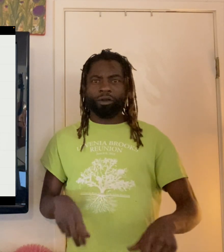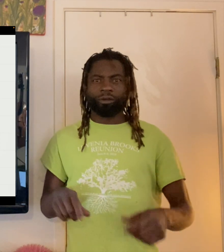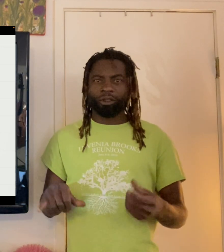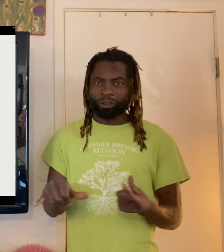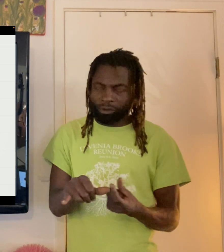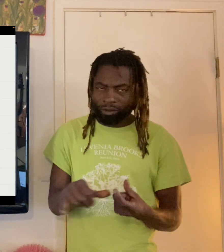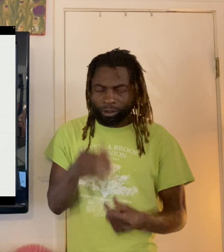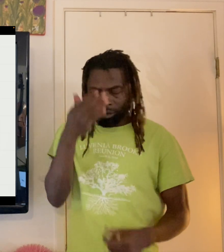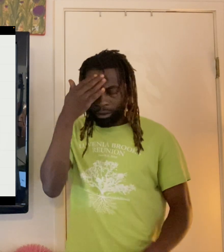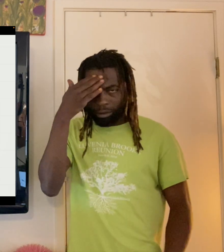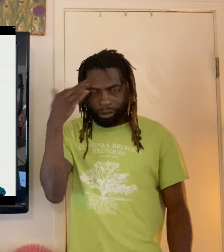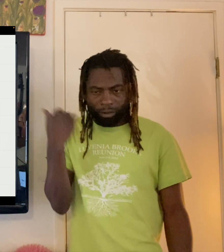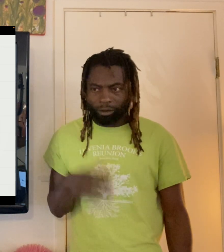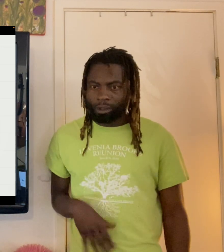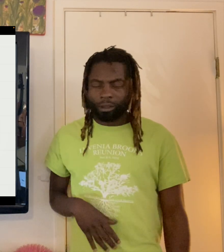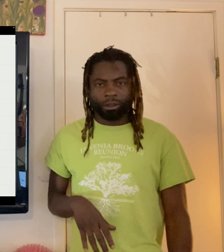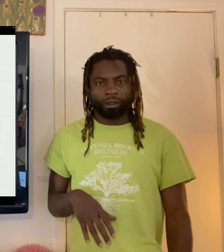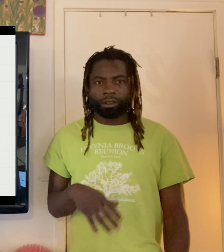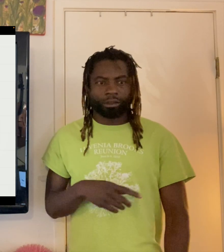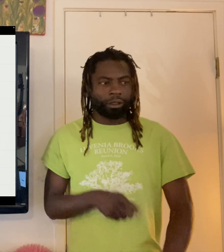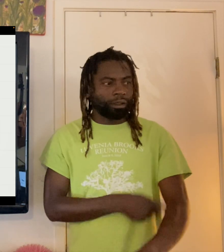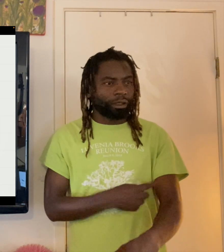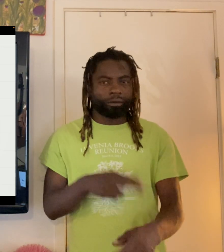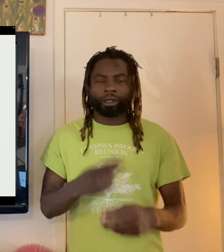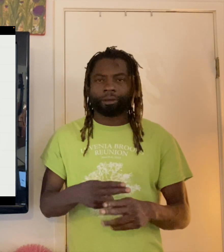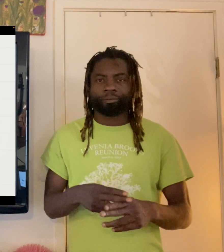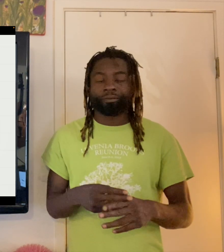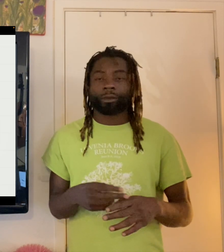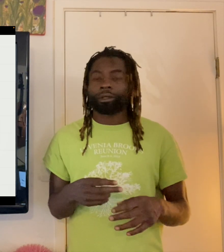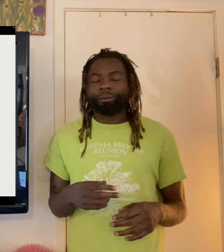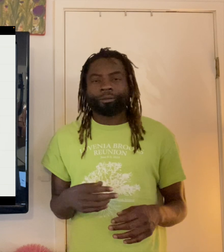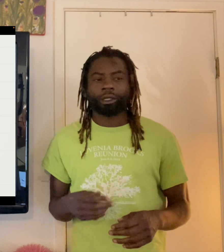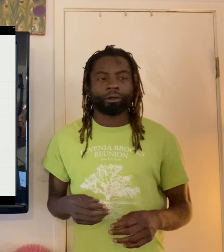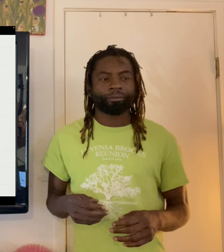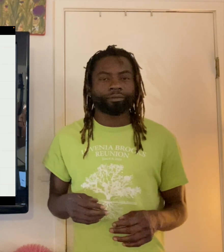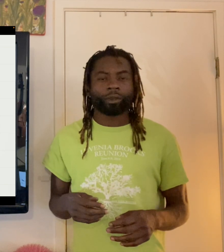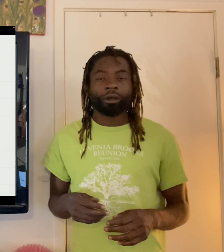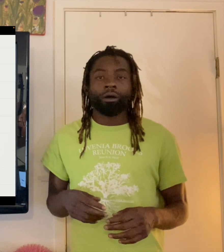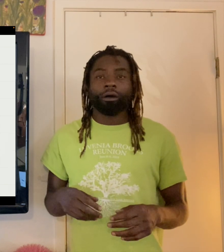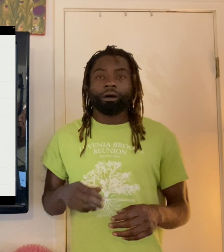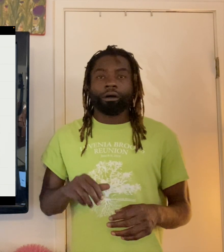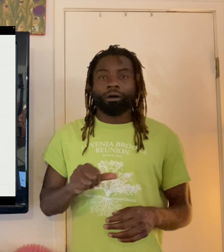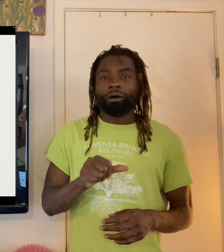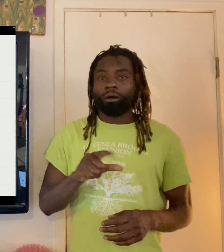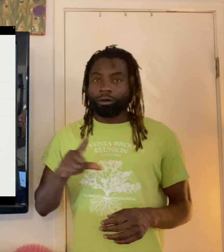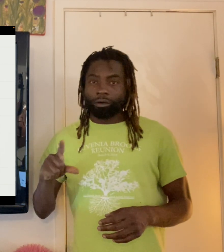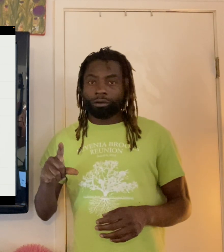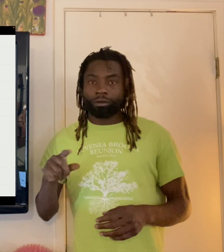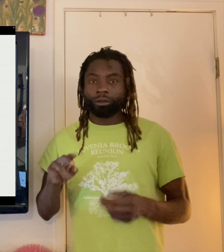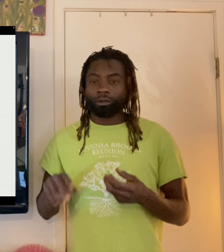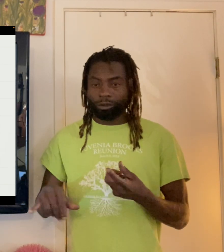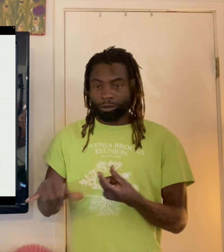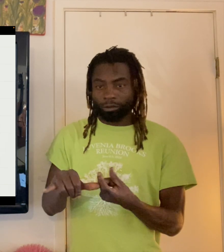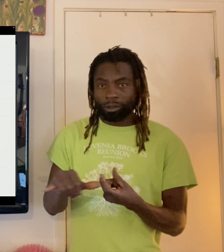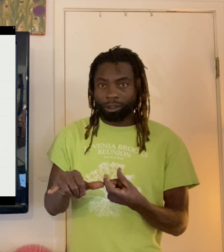title. Rule number 1. All of the units need to be the same size and